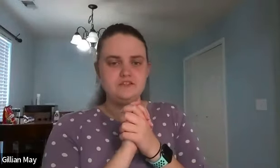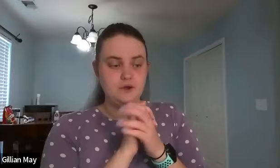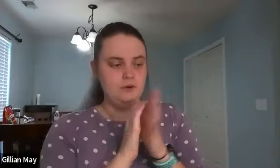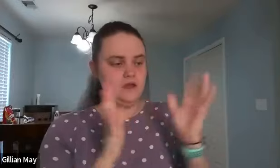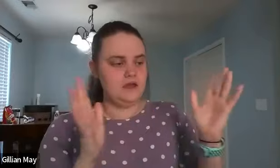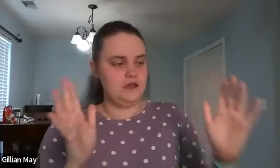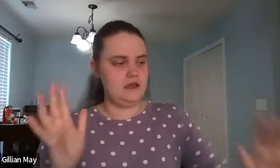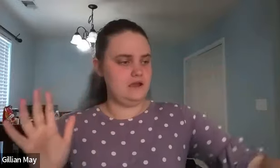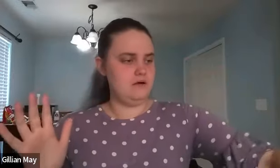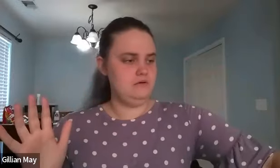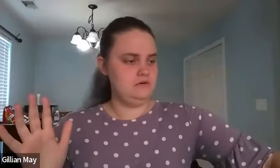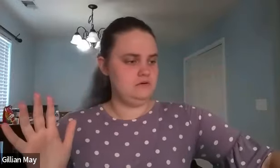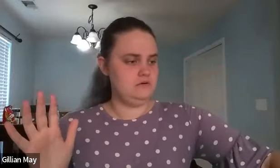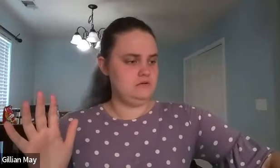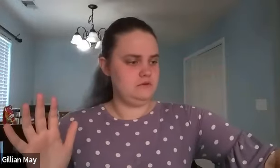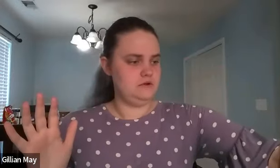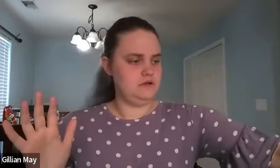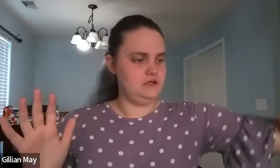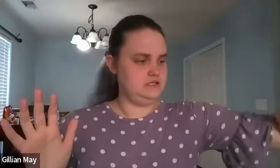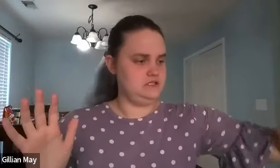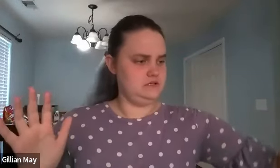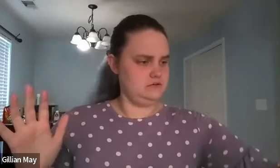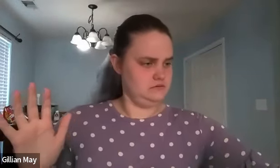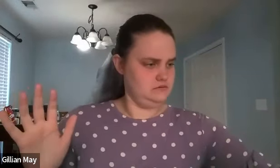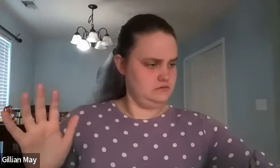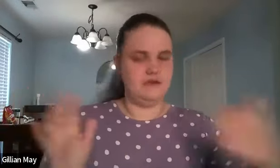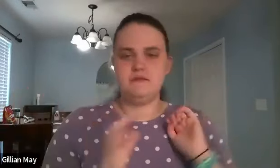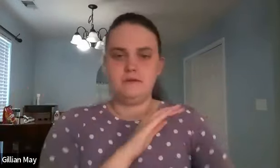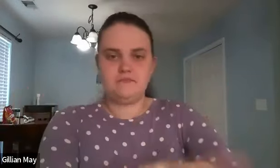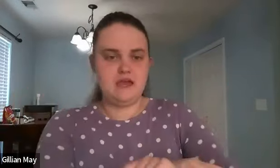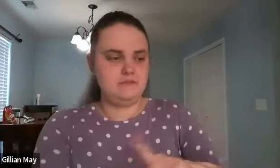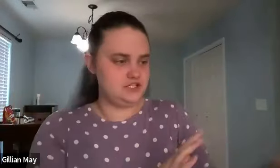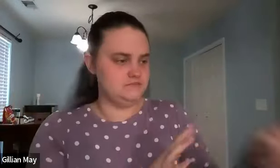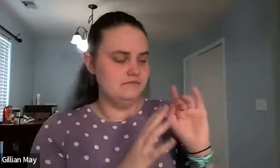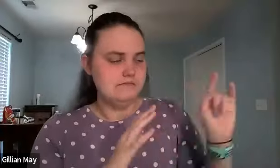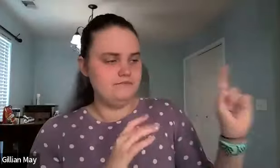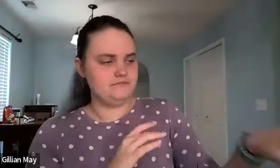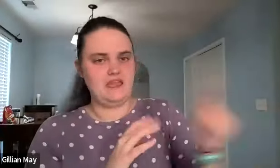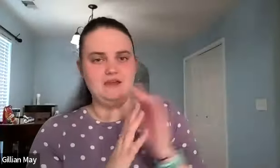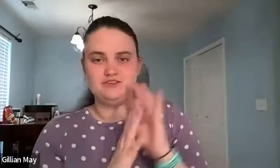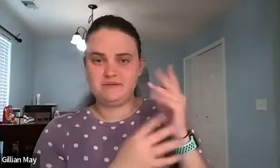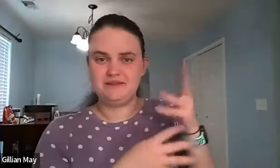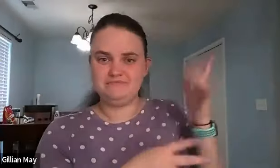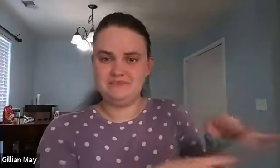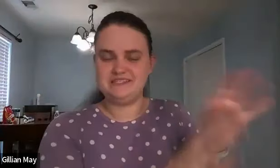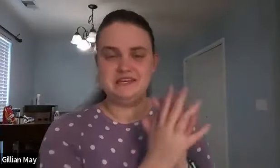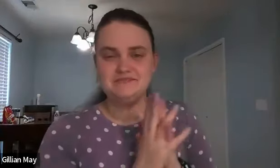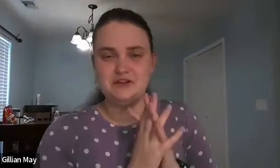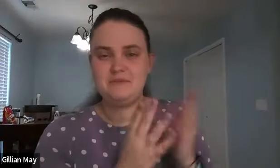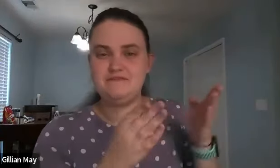So now what we're gonna do, okay, there we go. How to make sure. I was looking at my list again. Sorry, my phone